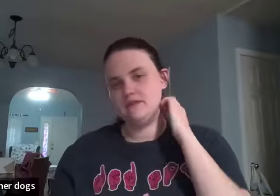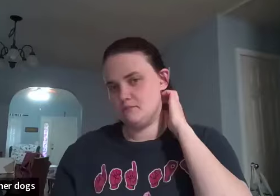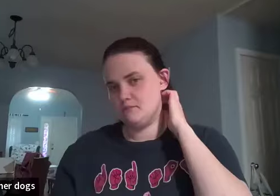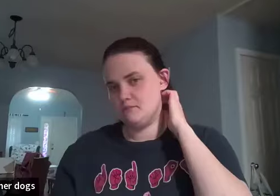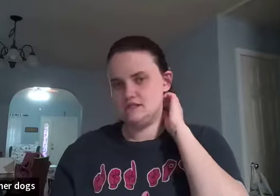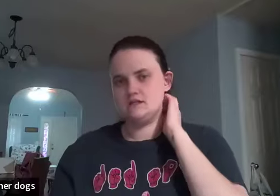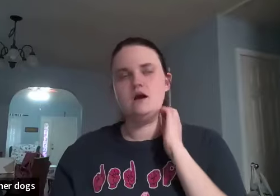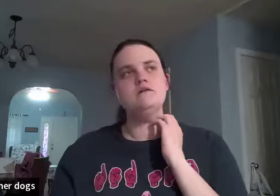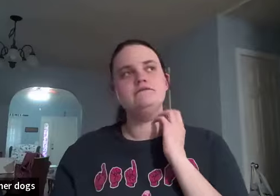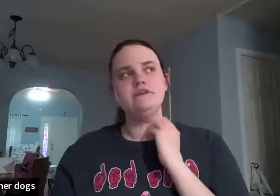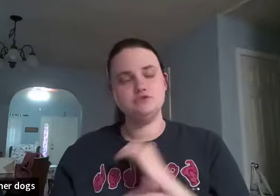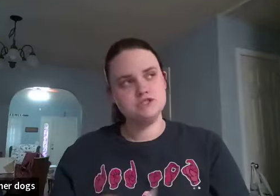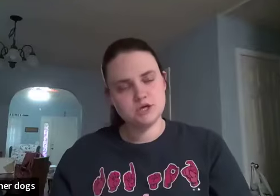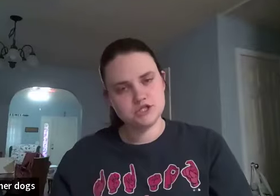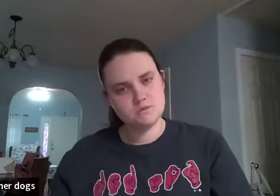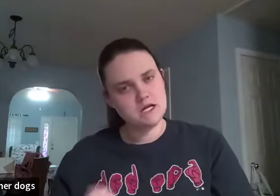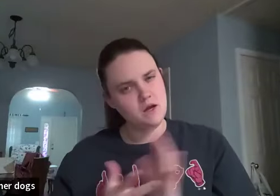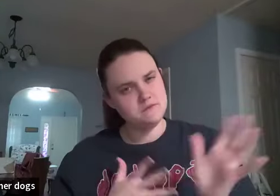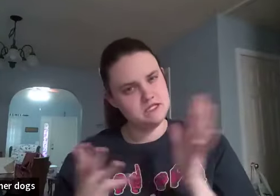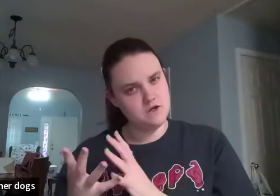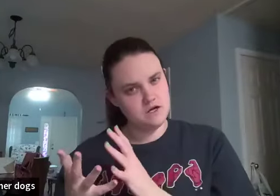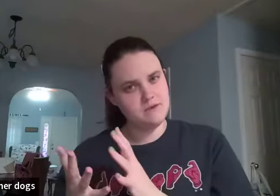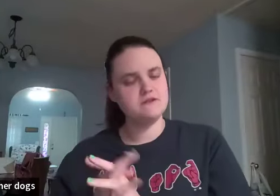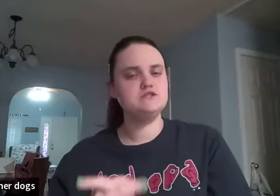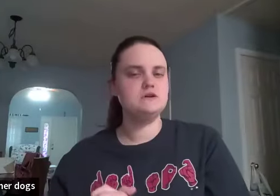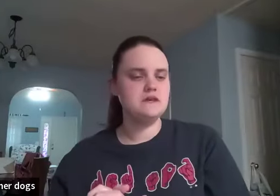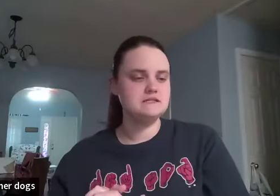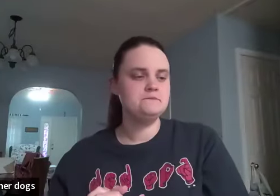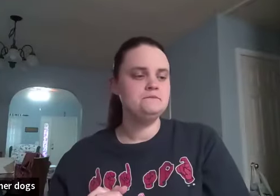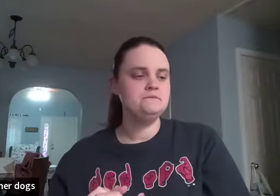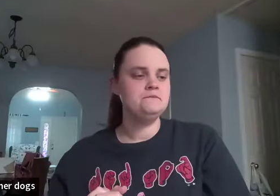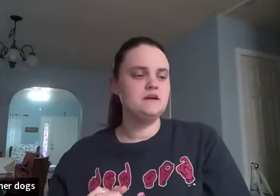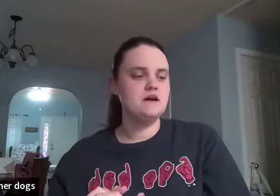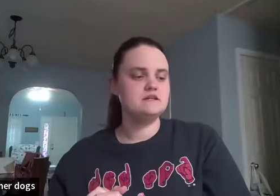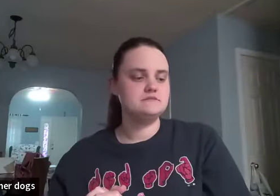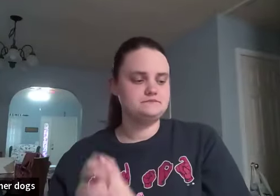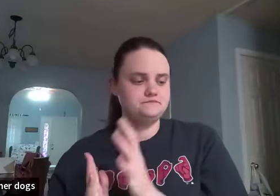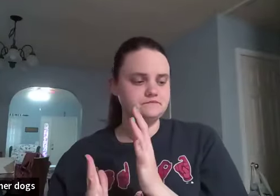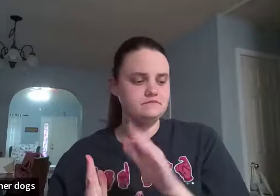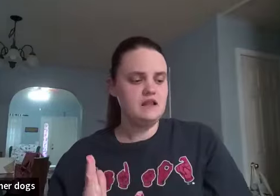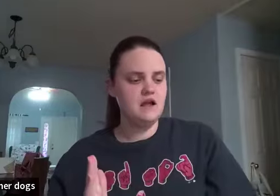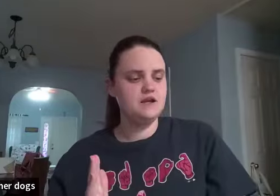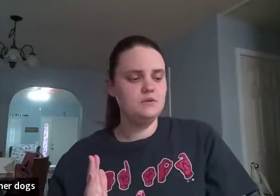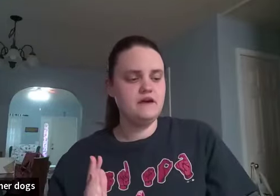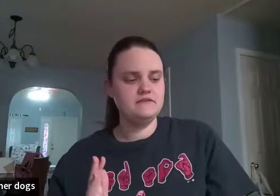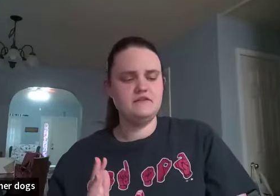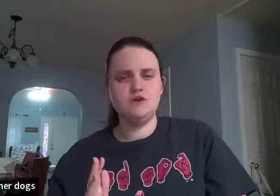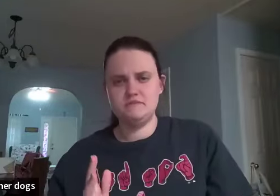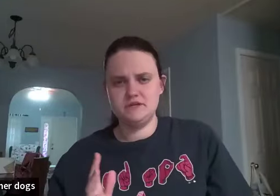explain the importance of facial expressions when it comes into talking about these sort of things. Because I know I've